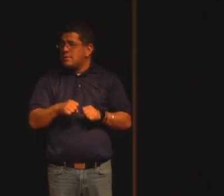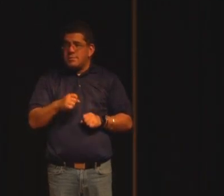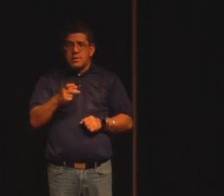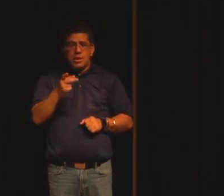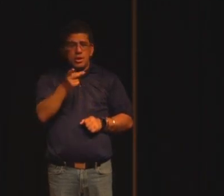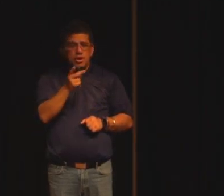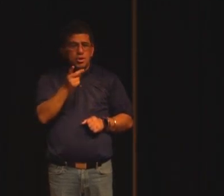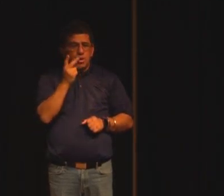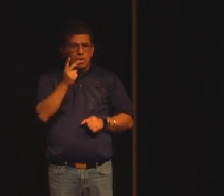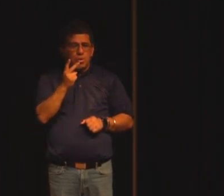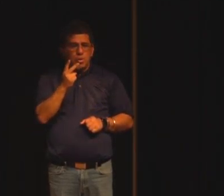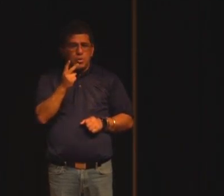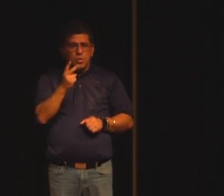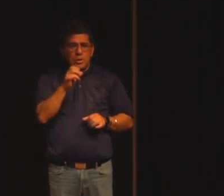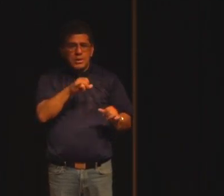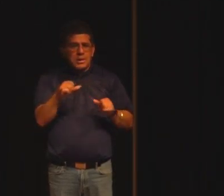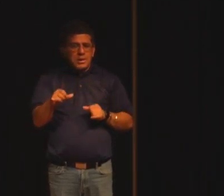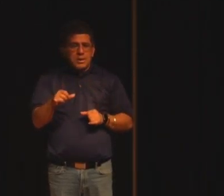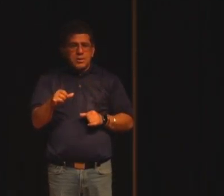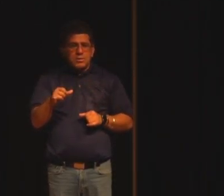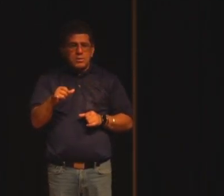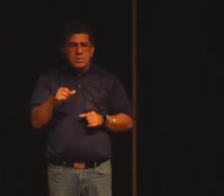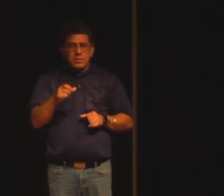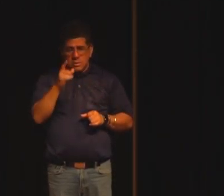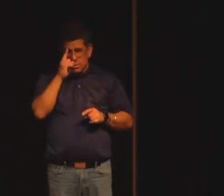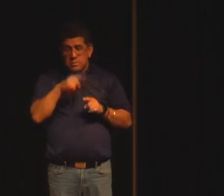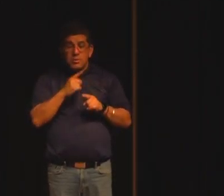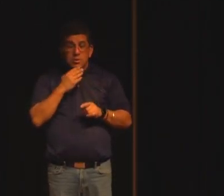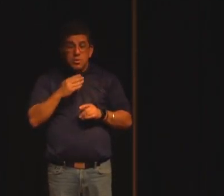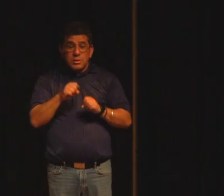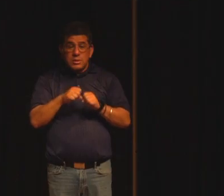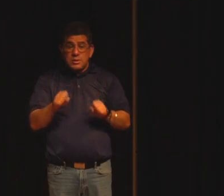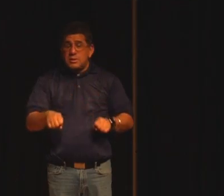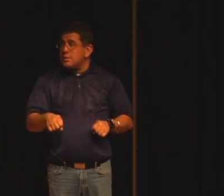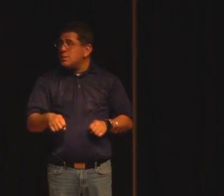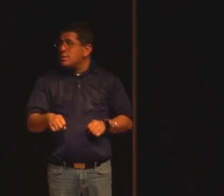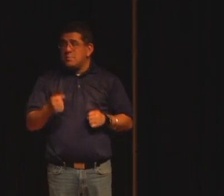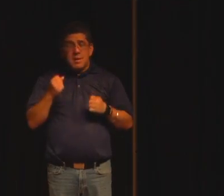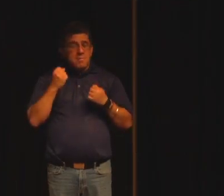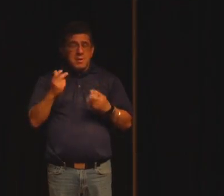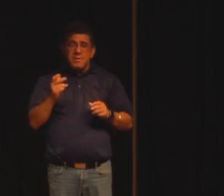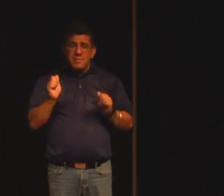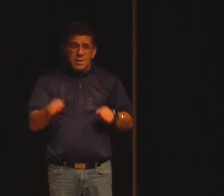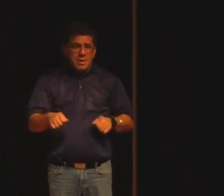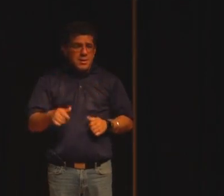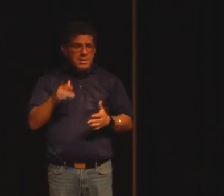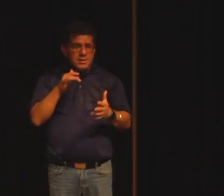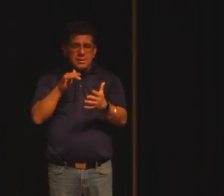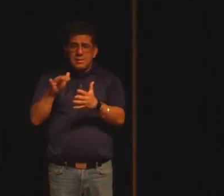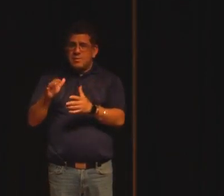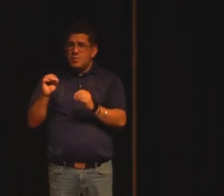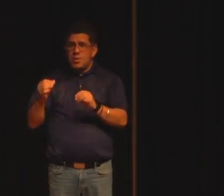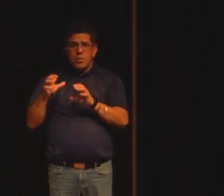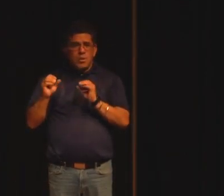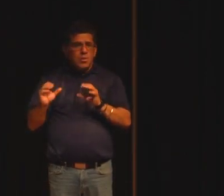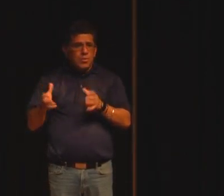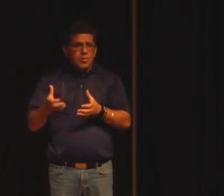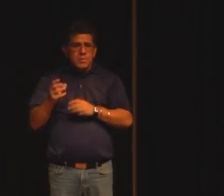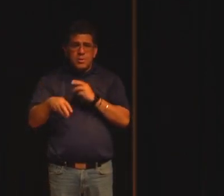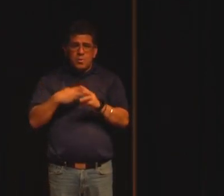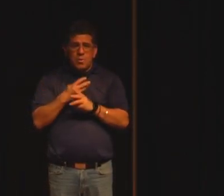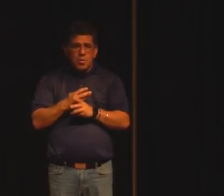two identical twin siblings apart, it's probably a pretty good system, but not many of them can. We've studied this. Almost no other groups in